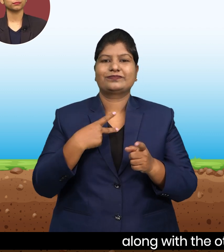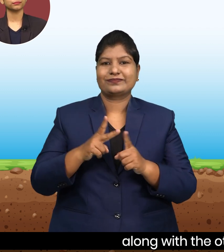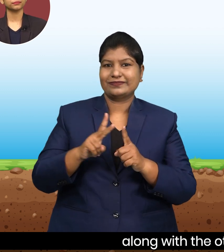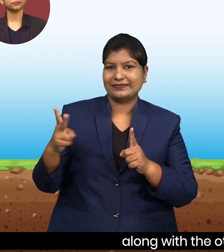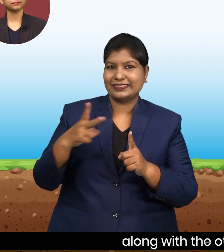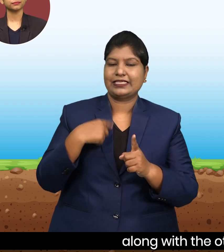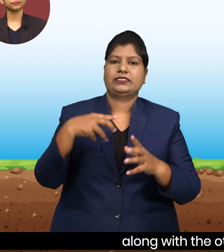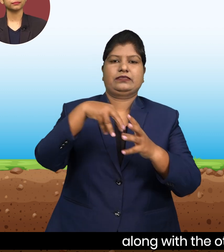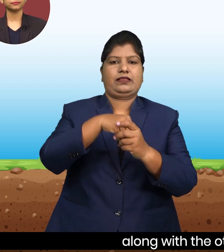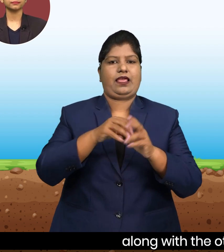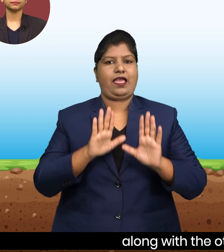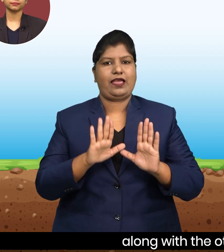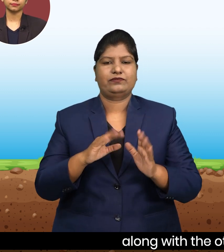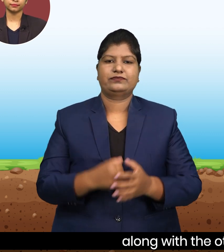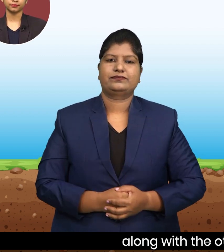constituents.